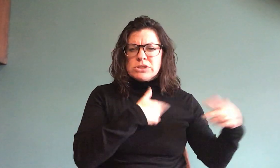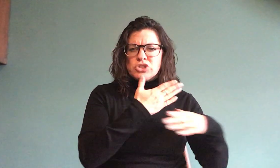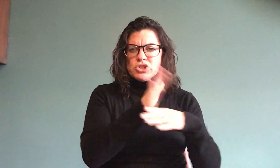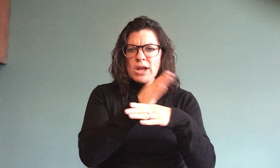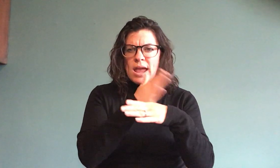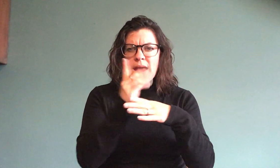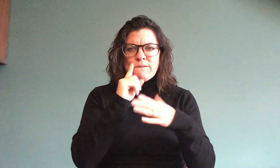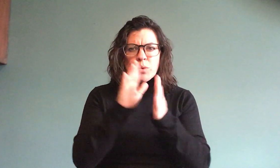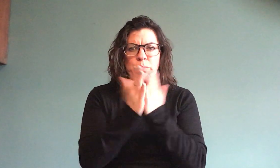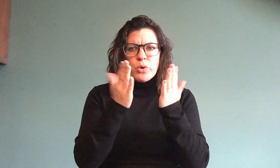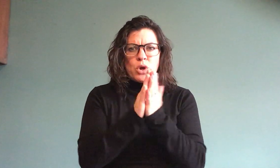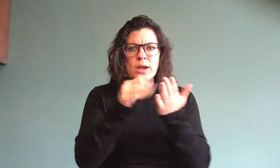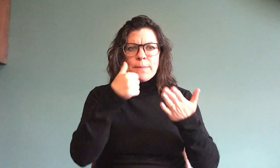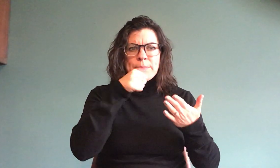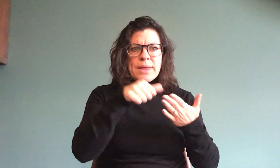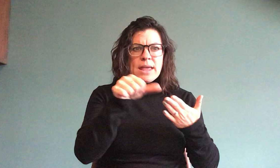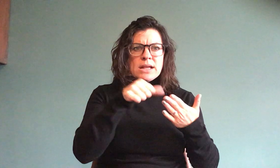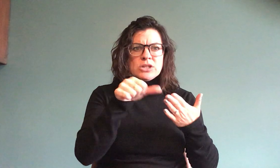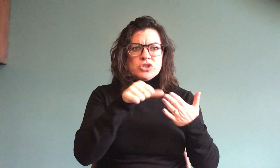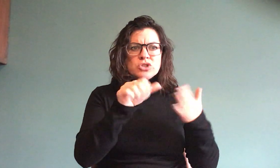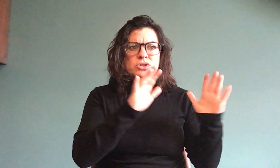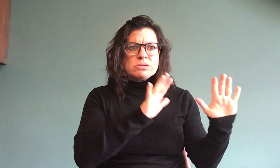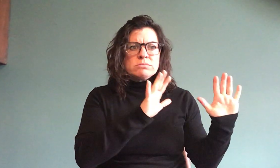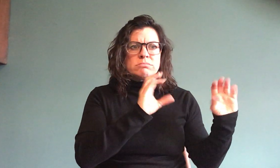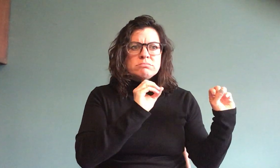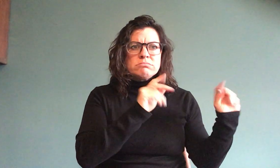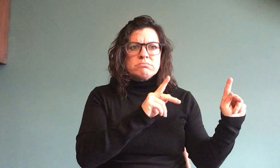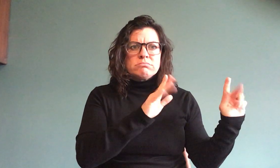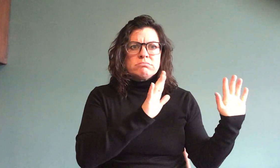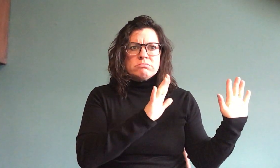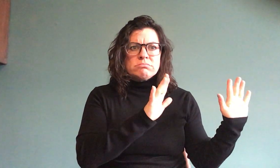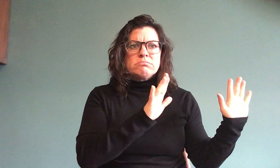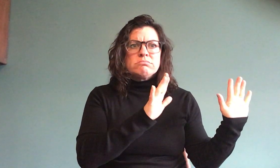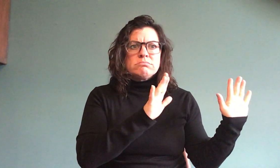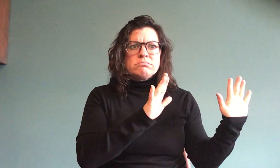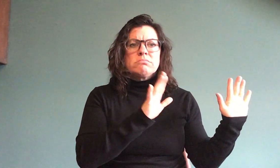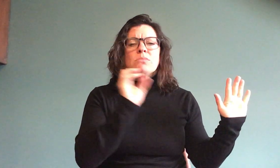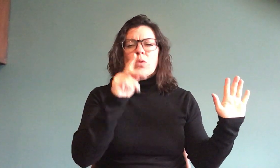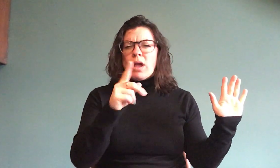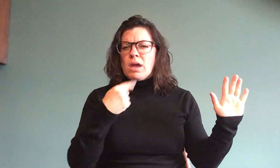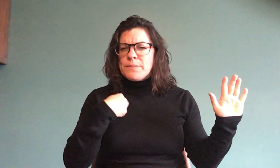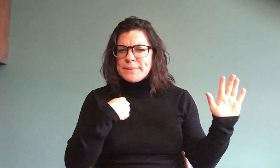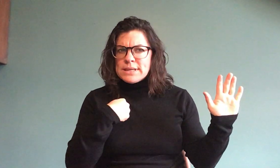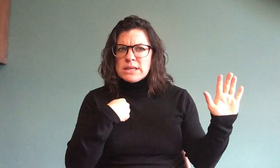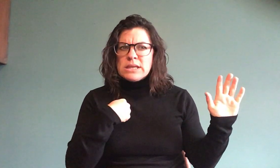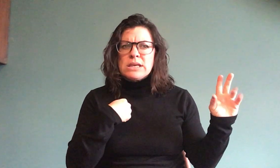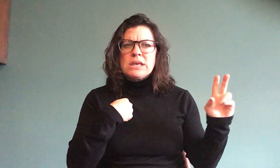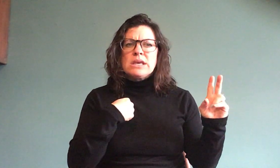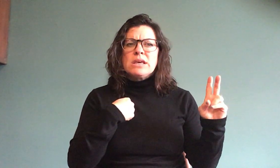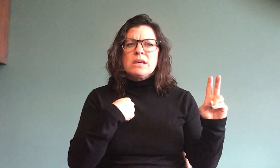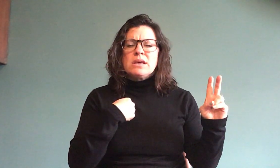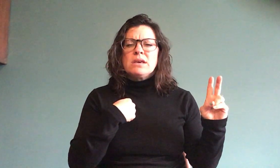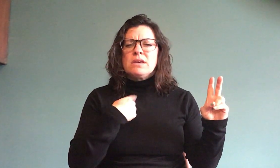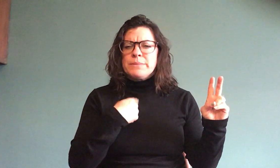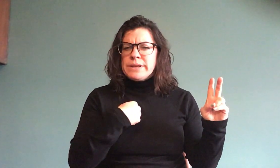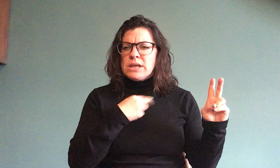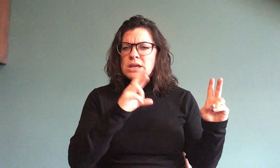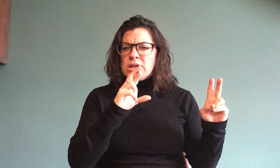All right. Now there's five of us. Yeah, because I'm two. Because I'm one, and then I'm one as the presenter. So